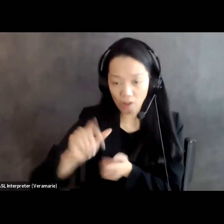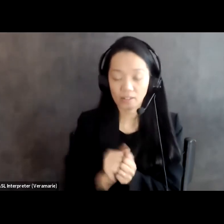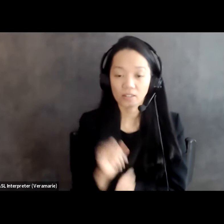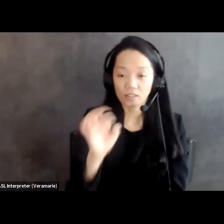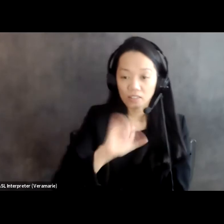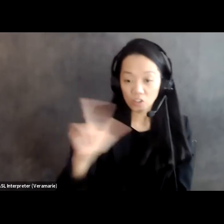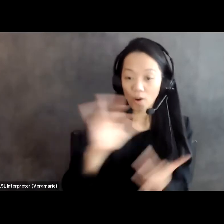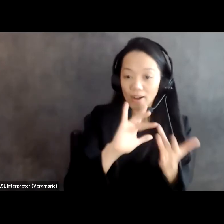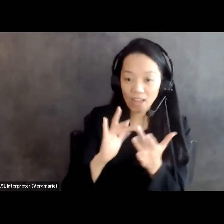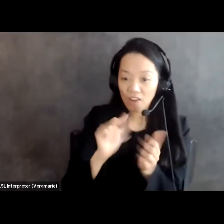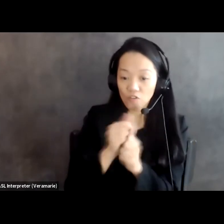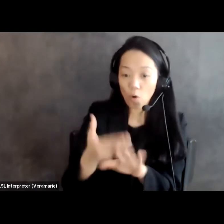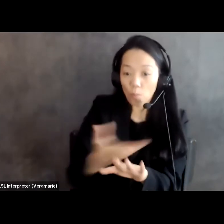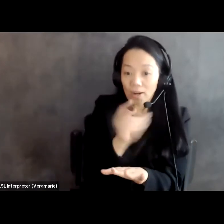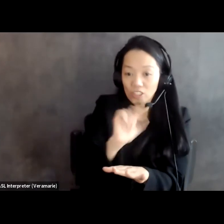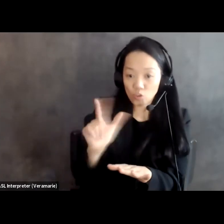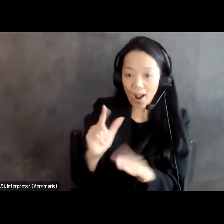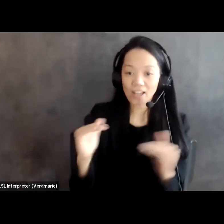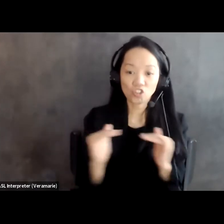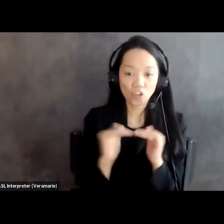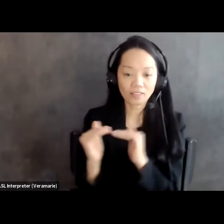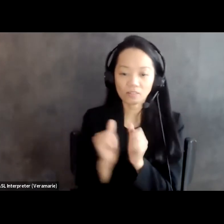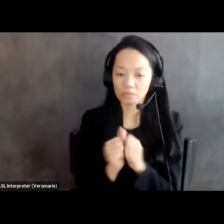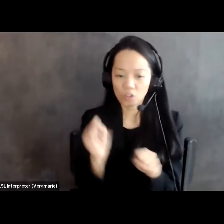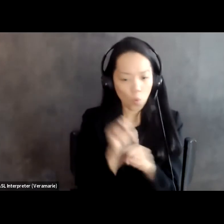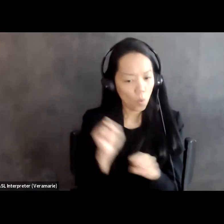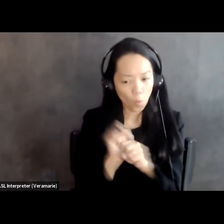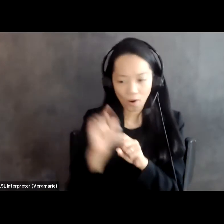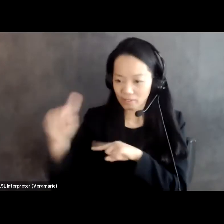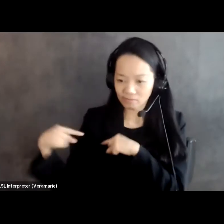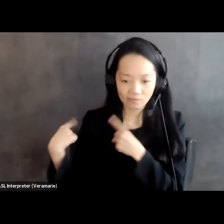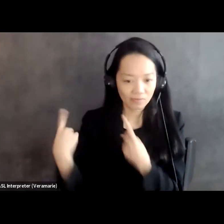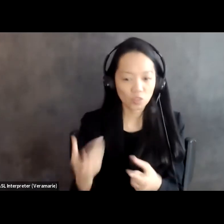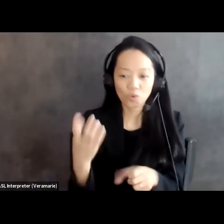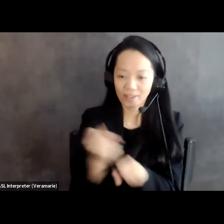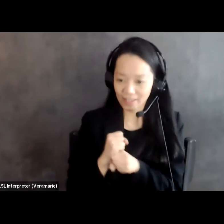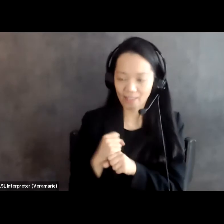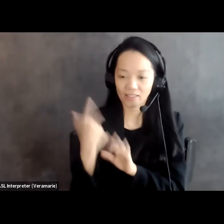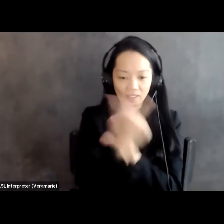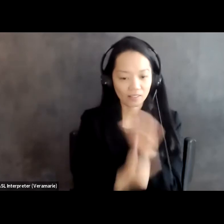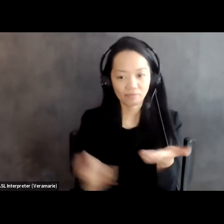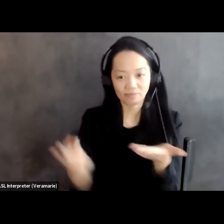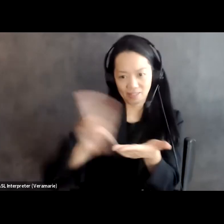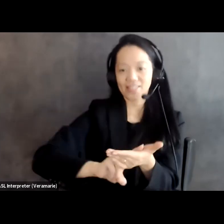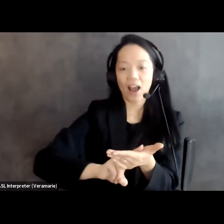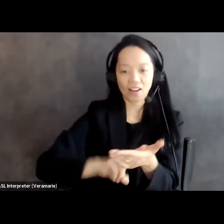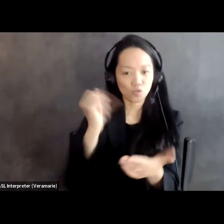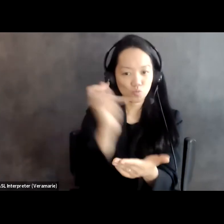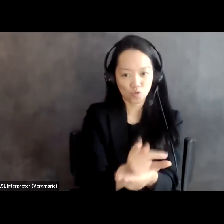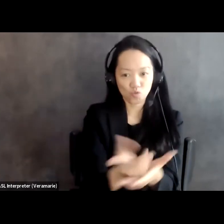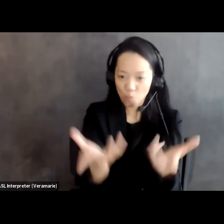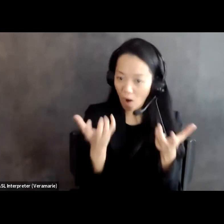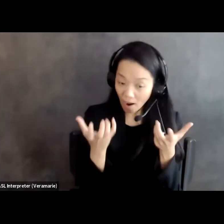Illinois Network for Pretrial Justice, have been working on for quite some time. So let me talk first